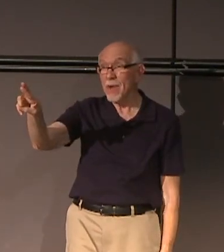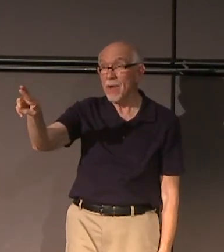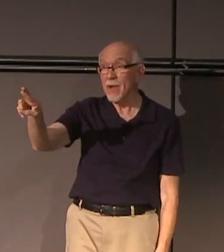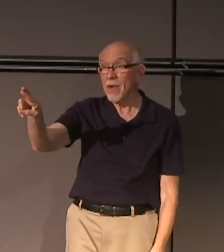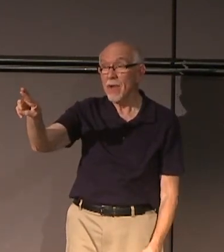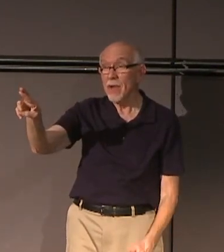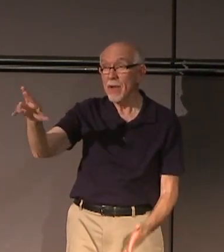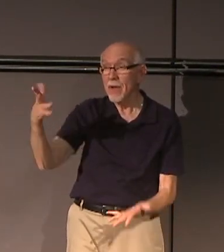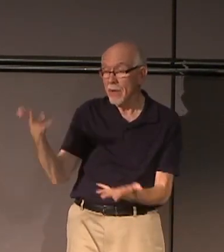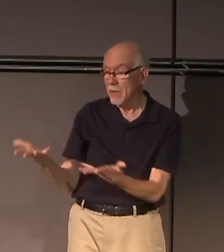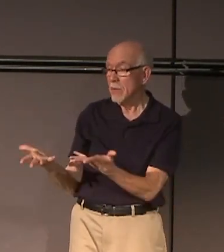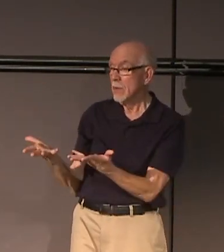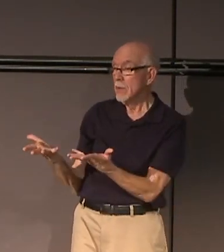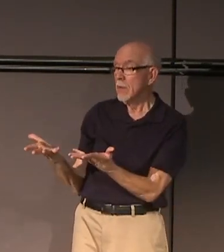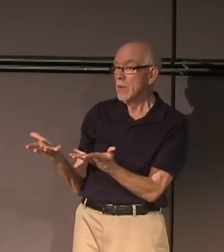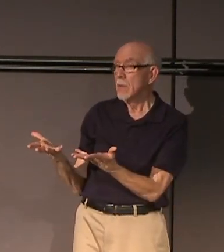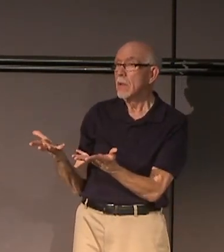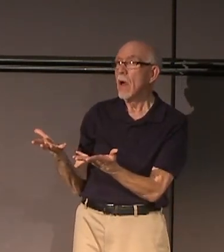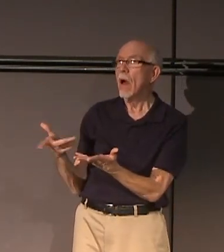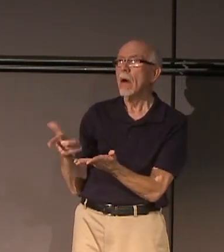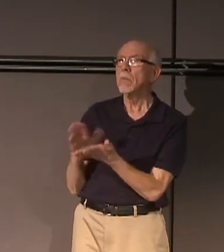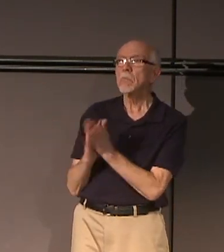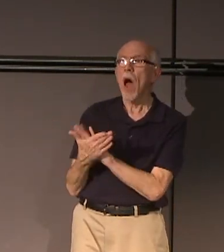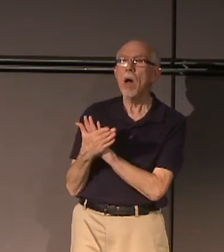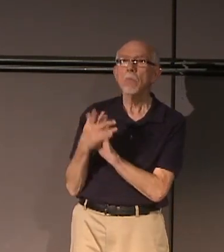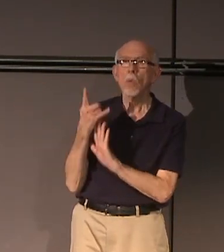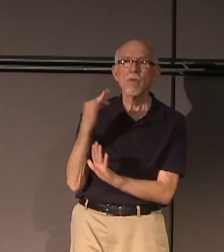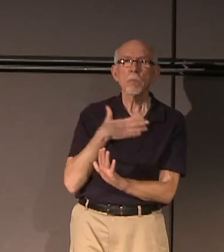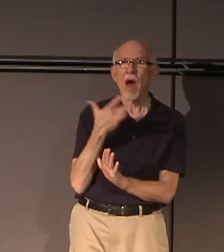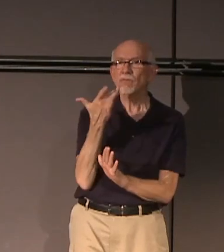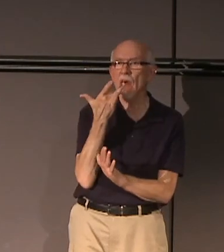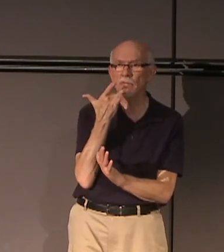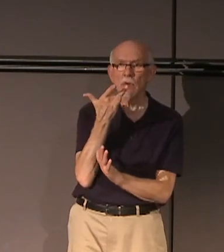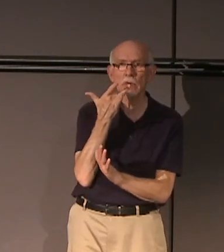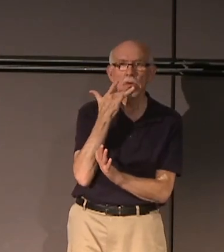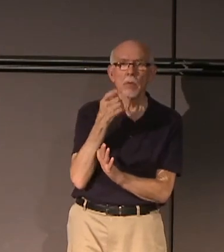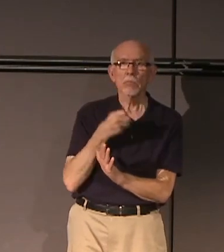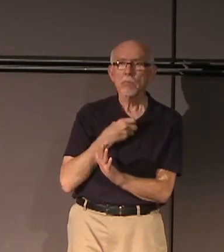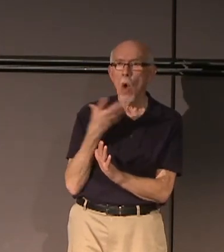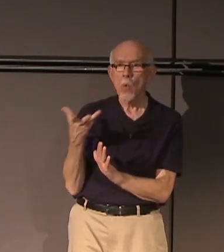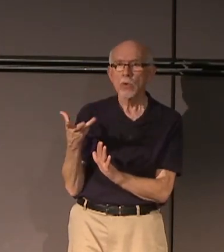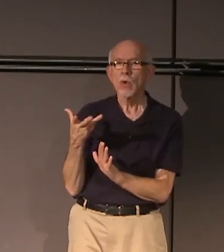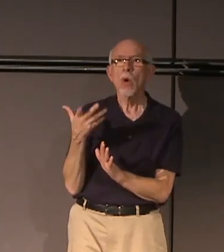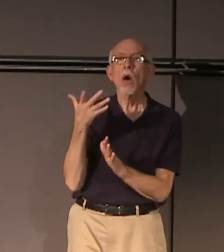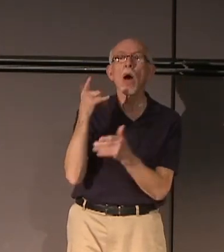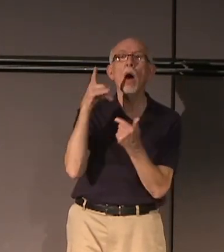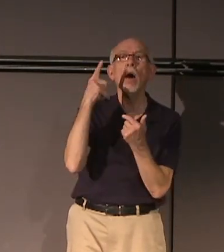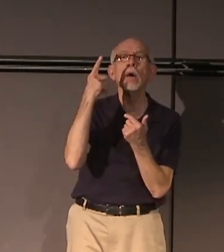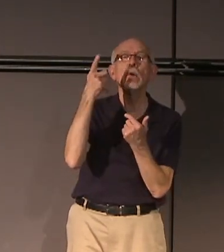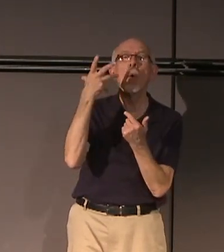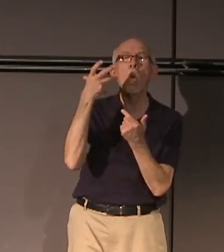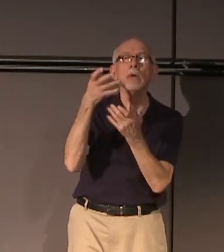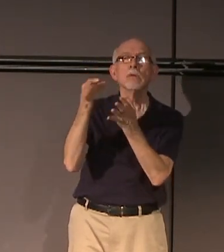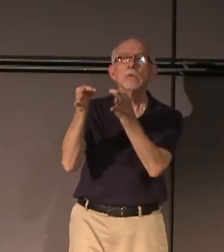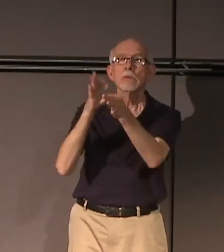And when I realized there was a connection between how I responded to both of those events, it didn't take me but half an hour to come up with this